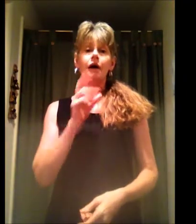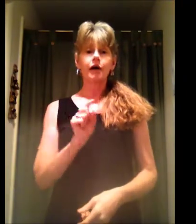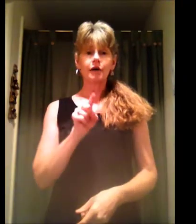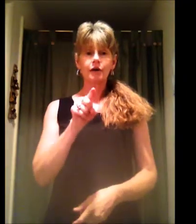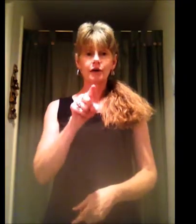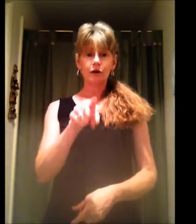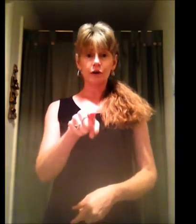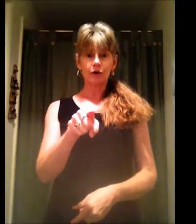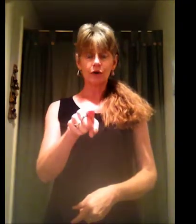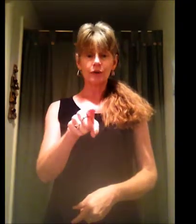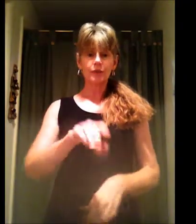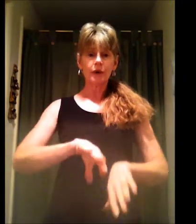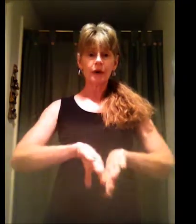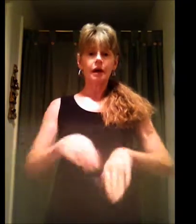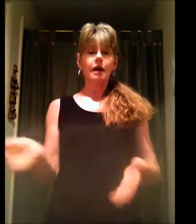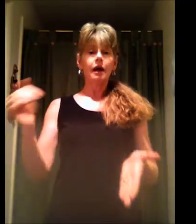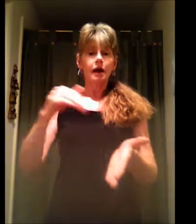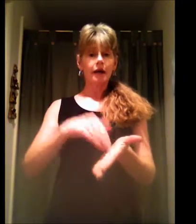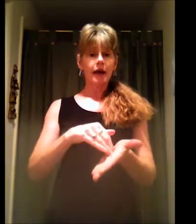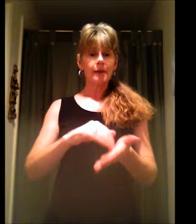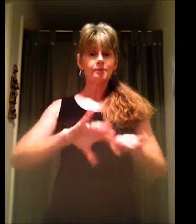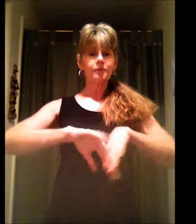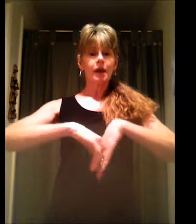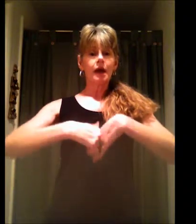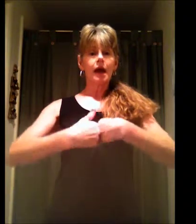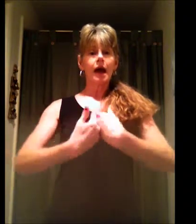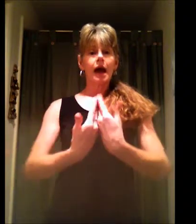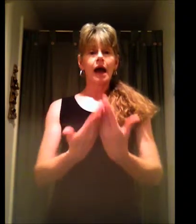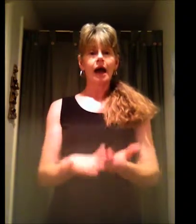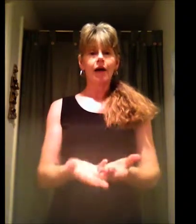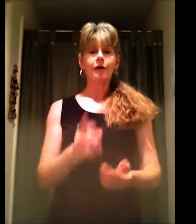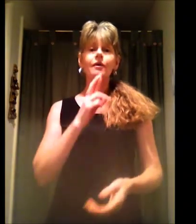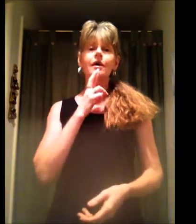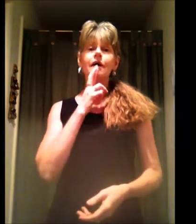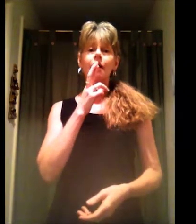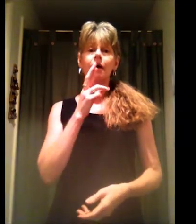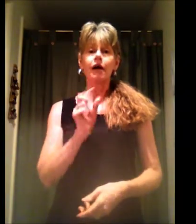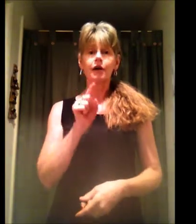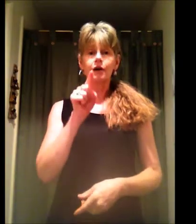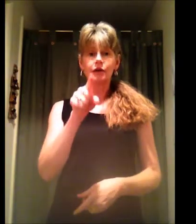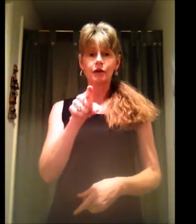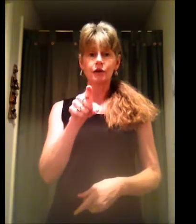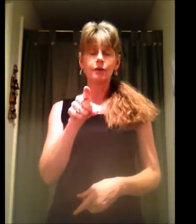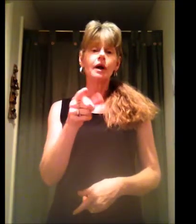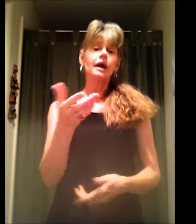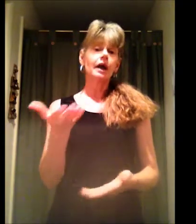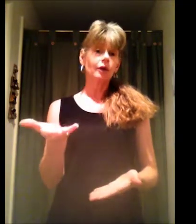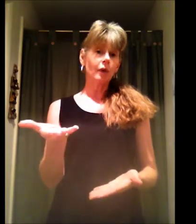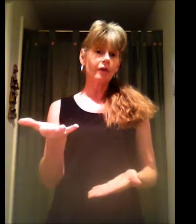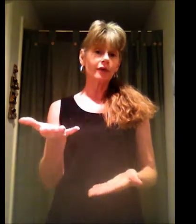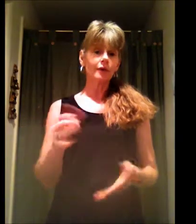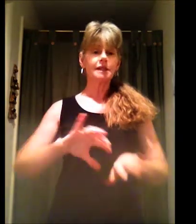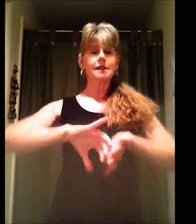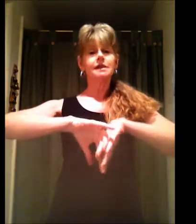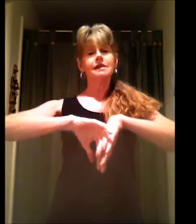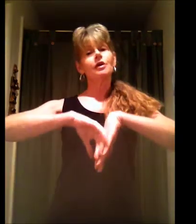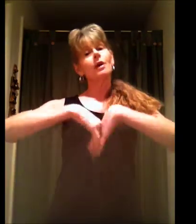are you? Again, how are you? And you want fluency, so you want to